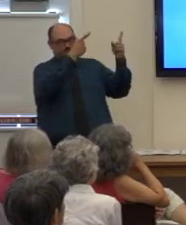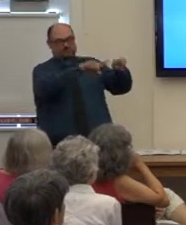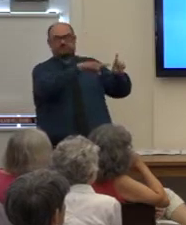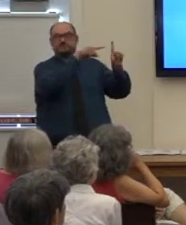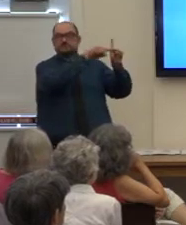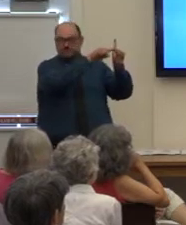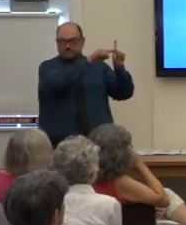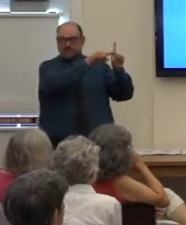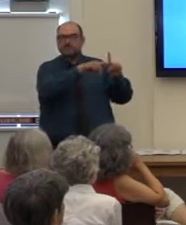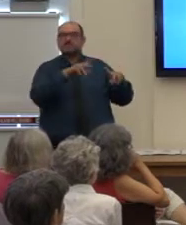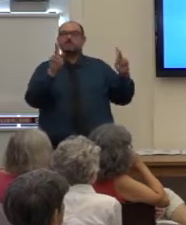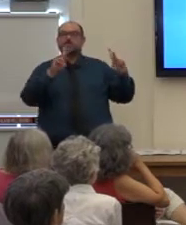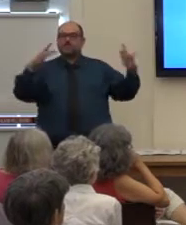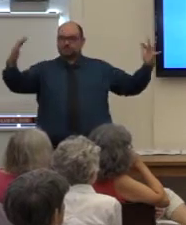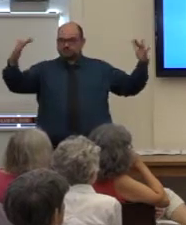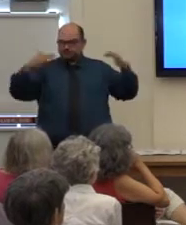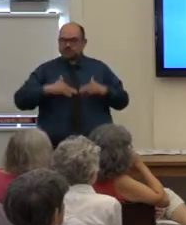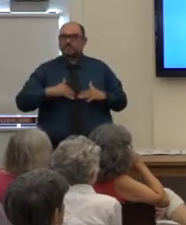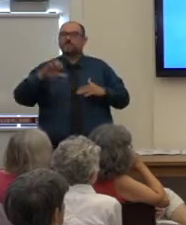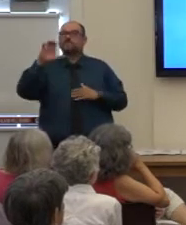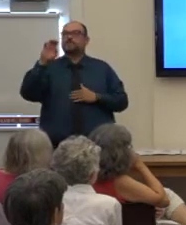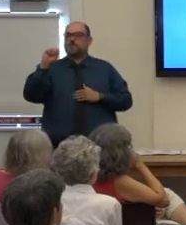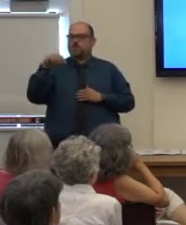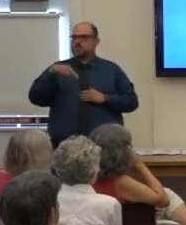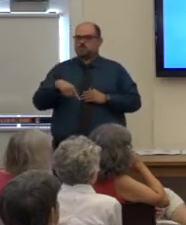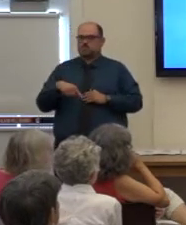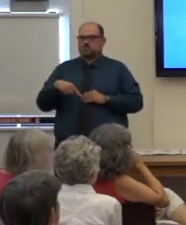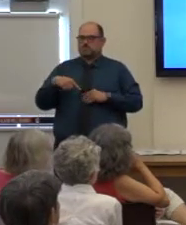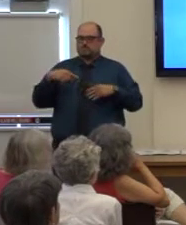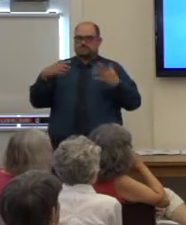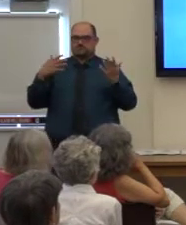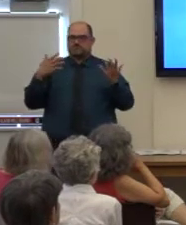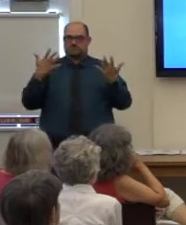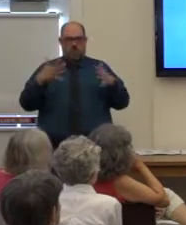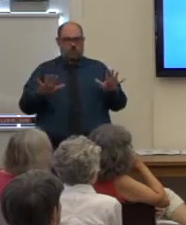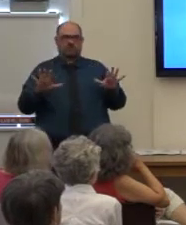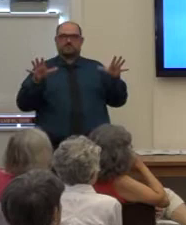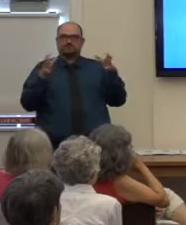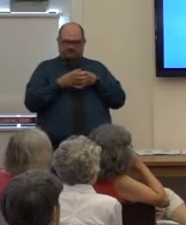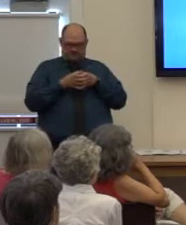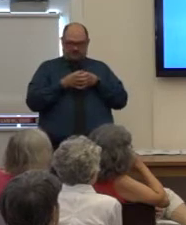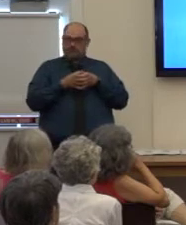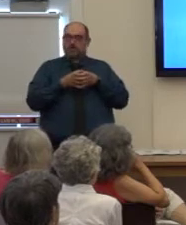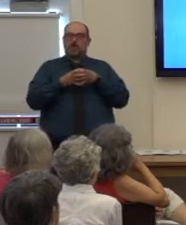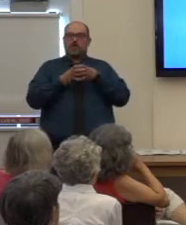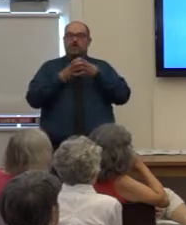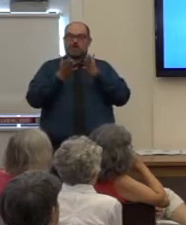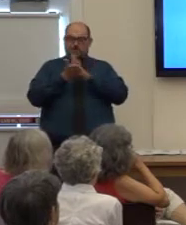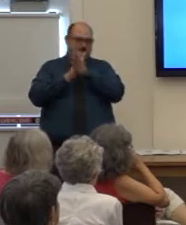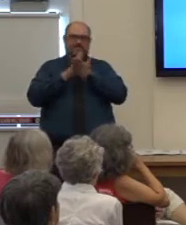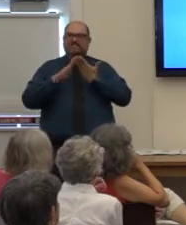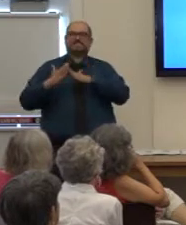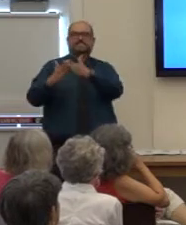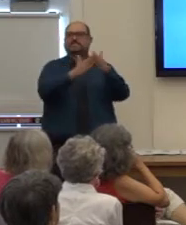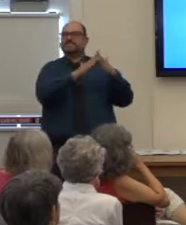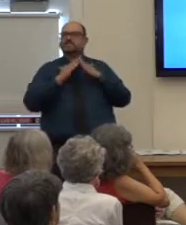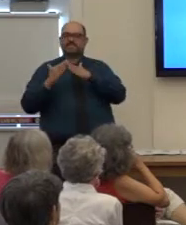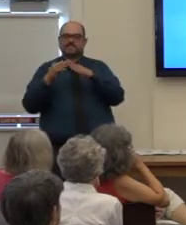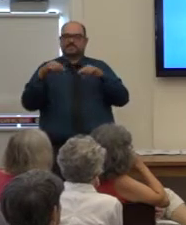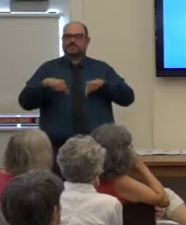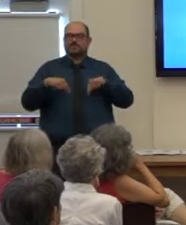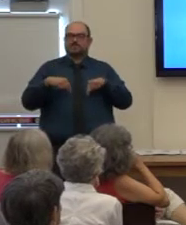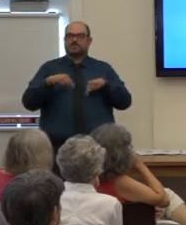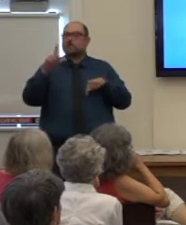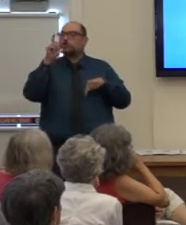lost its geographic isolation for all practical purposes. And although for native Chilmarkers the need